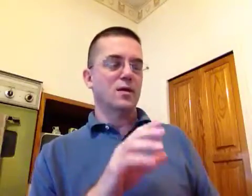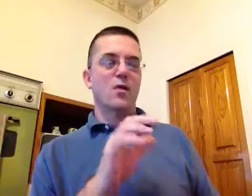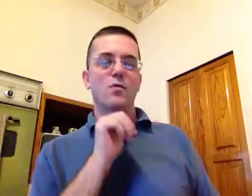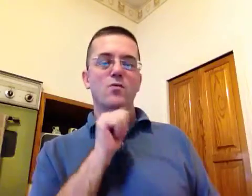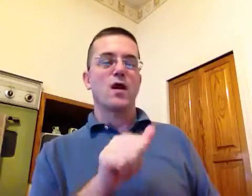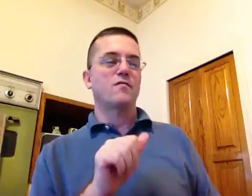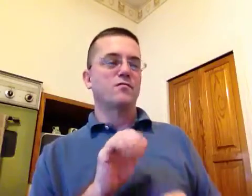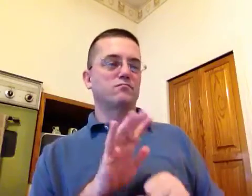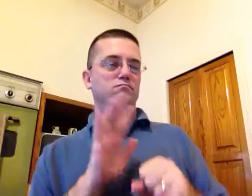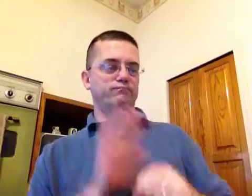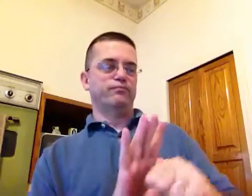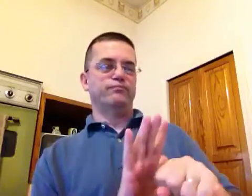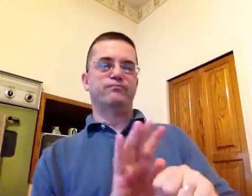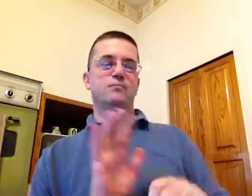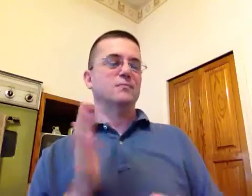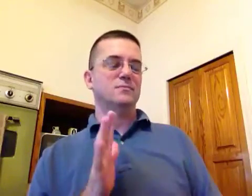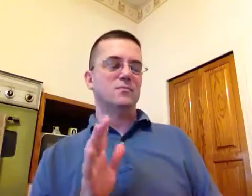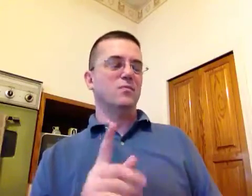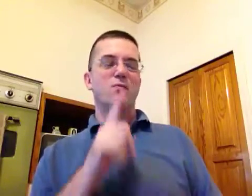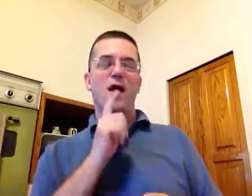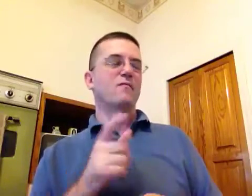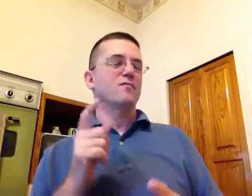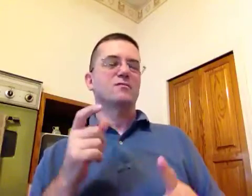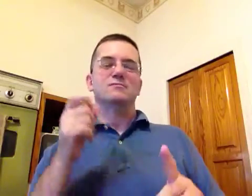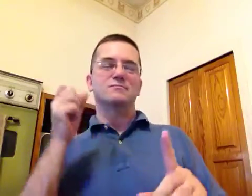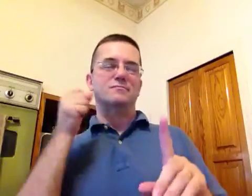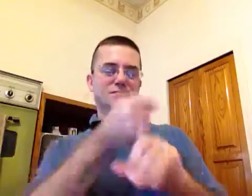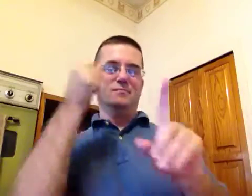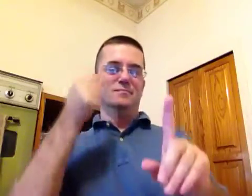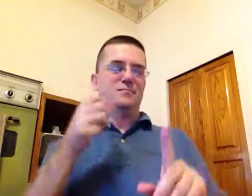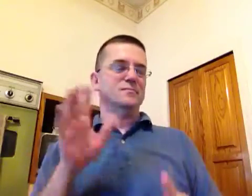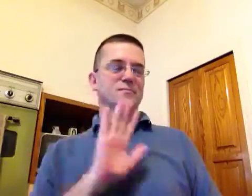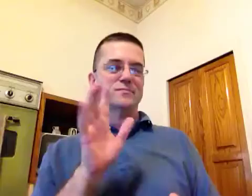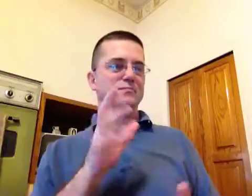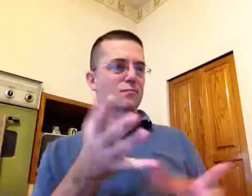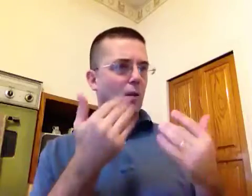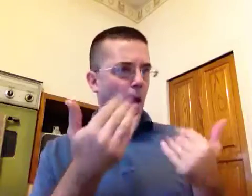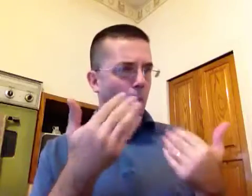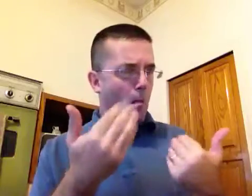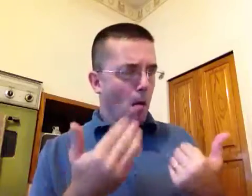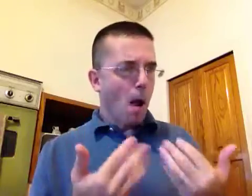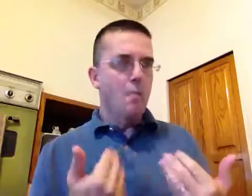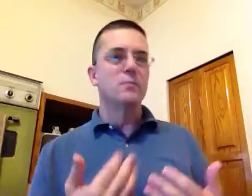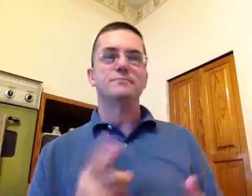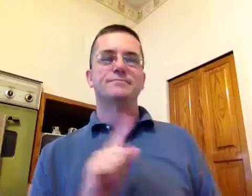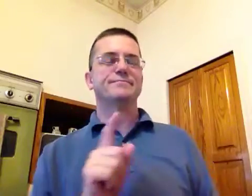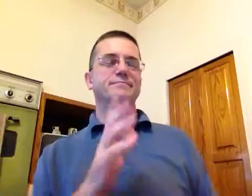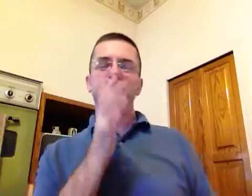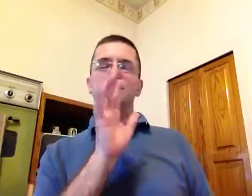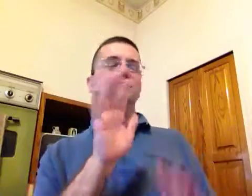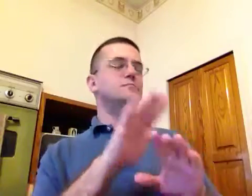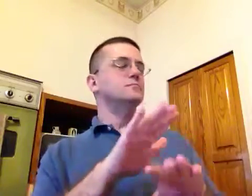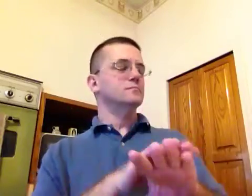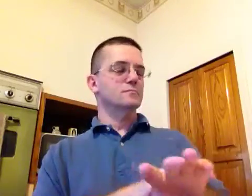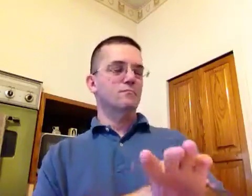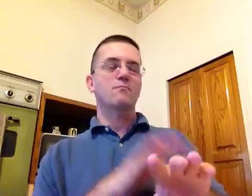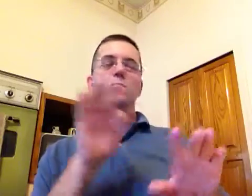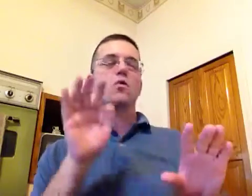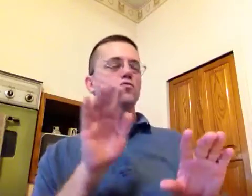don't have to hit somebody with a baseball bat over this. But if I woke up in your shoes and was comfortable that both of you were on the same page, you're doing the